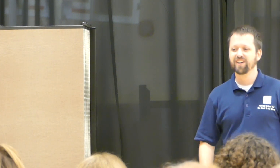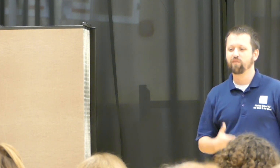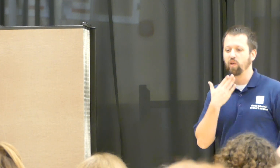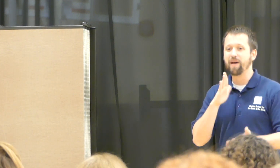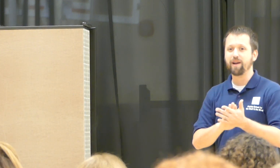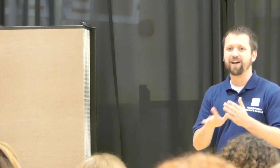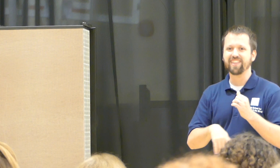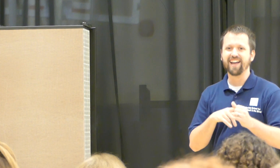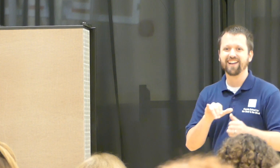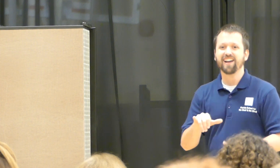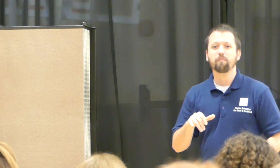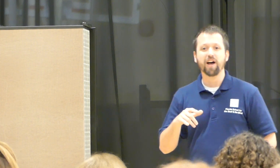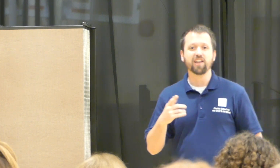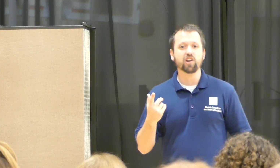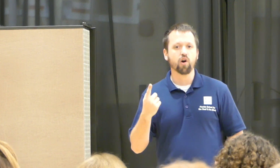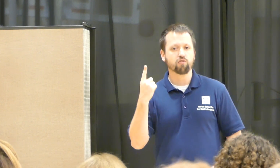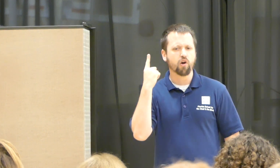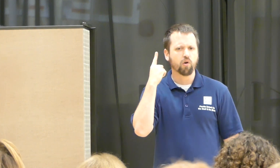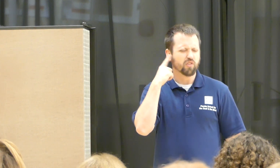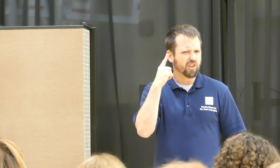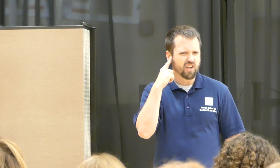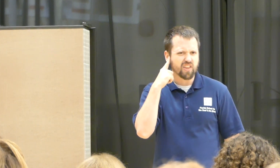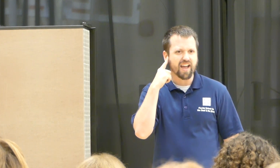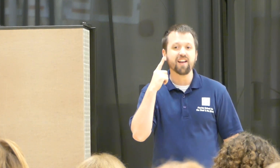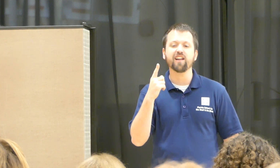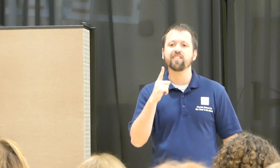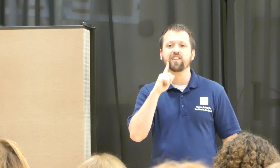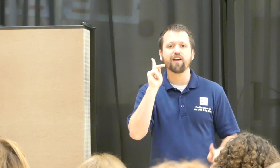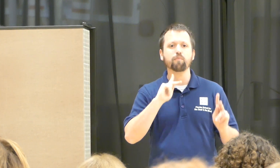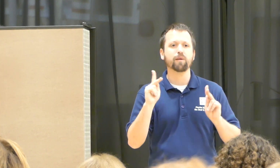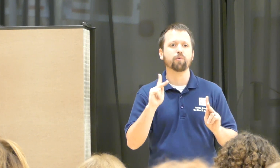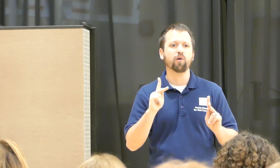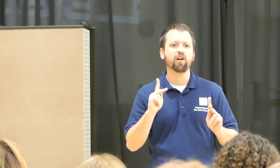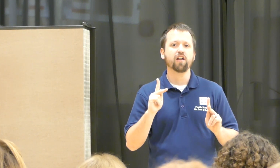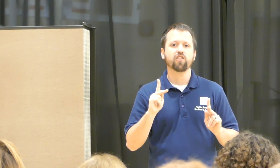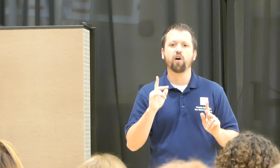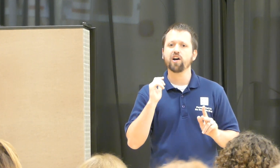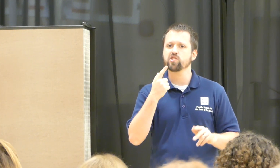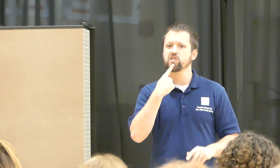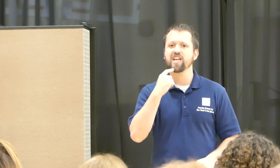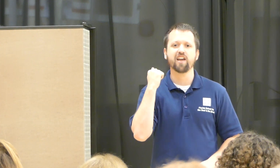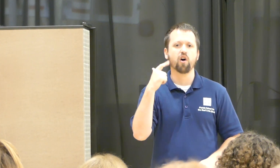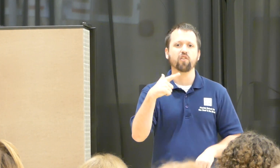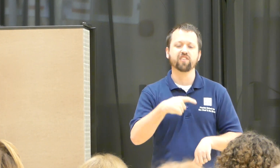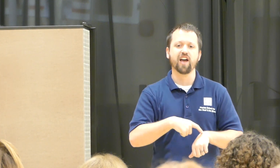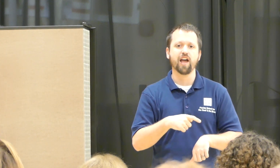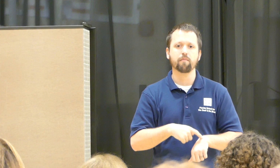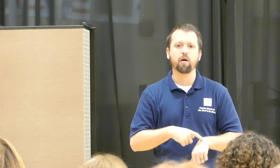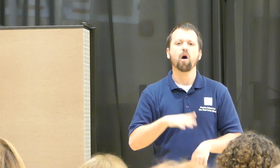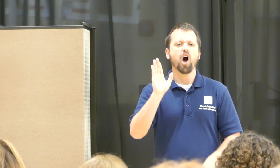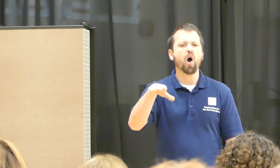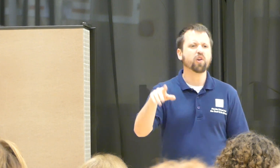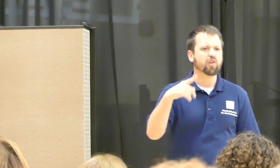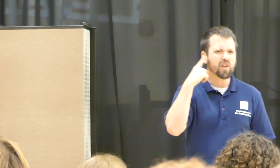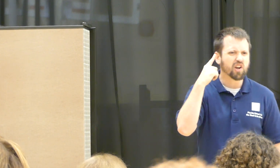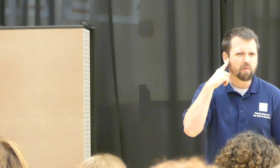Really bad about that. But, so you hear that? And the deaf people, they'll also say all the time, Oh, it's oh, late. did you hear about